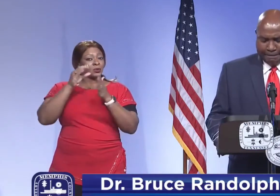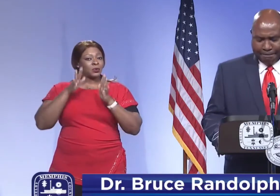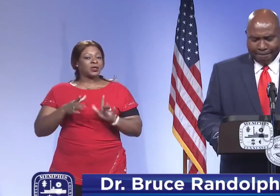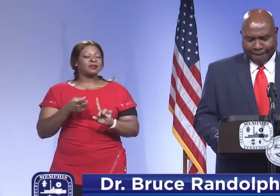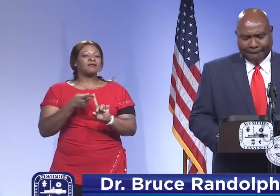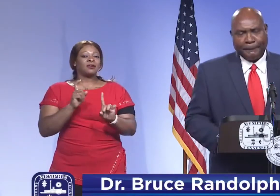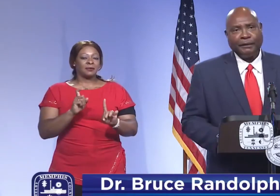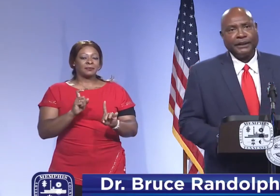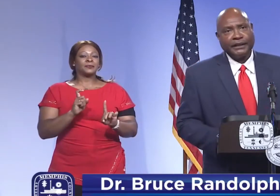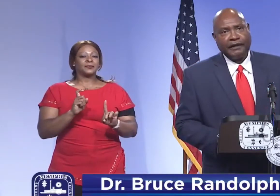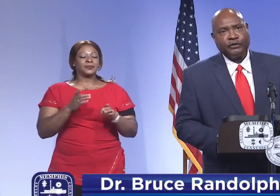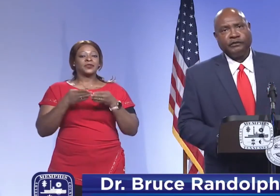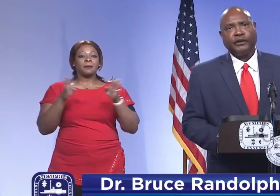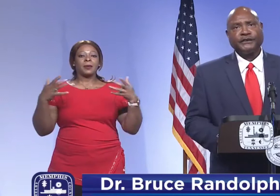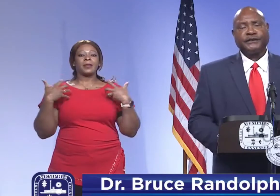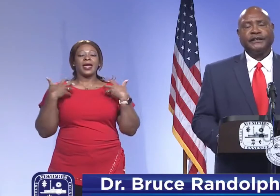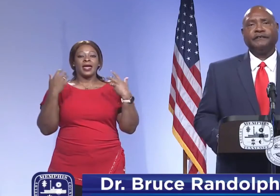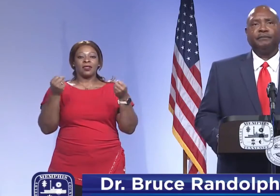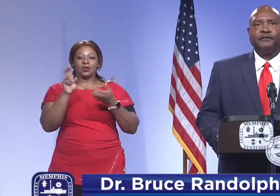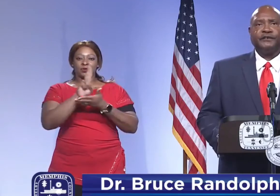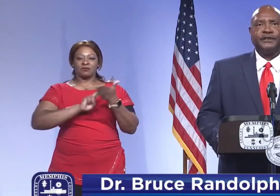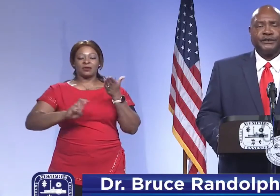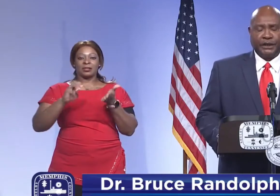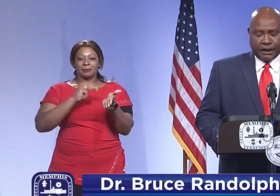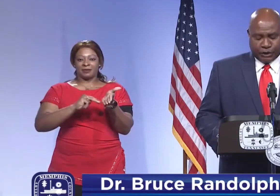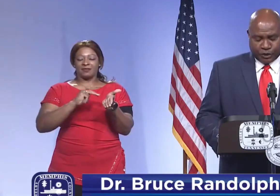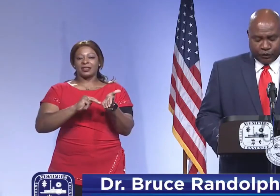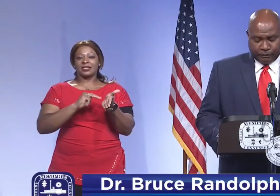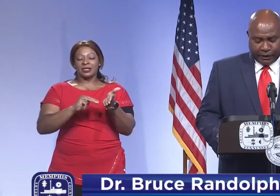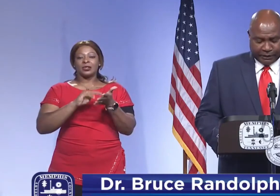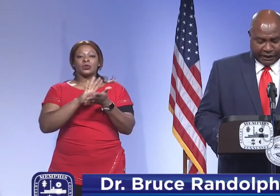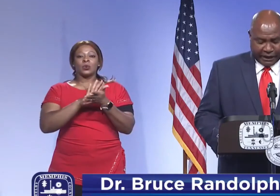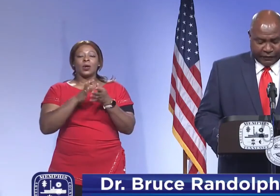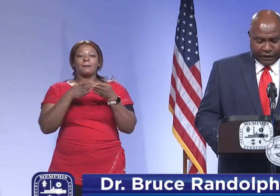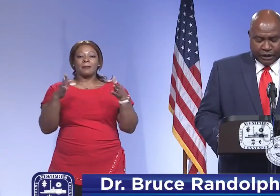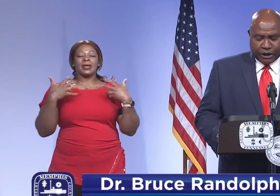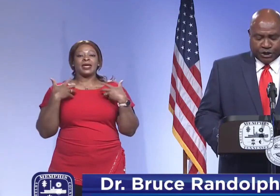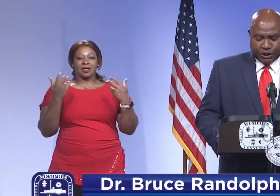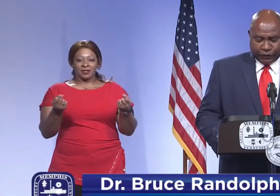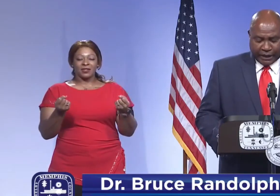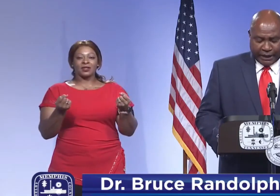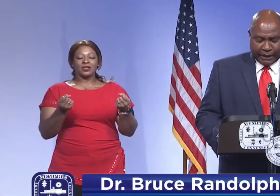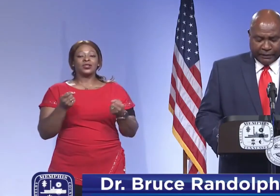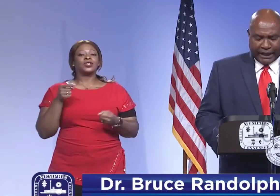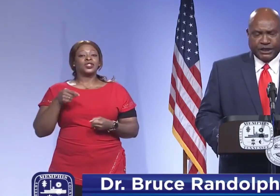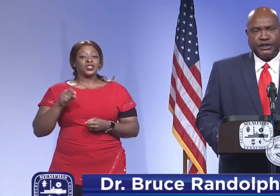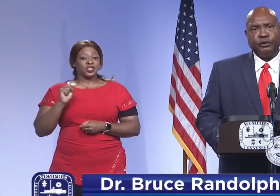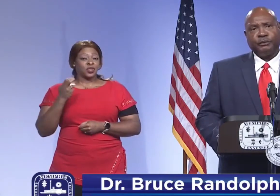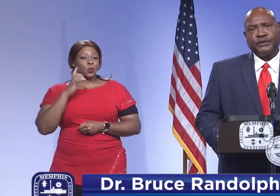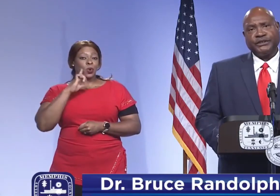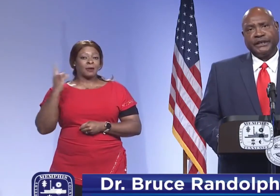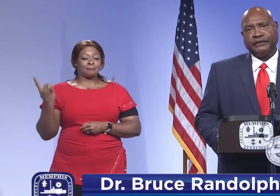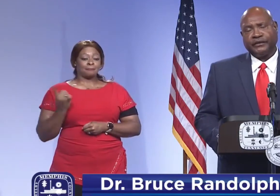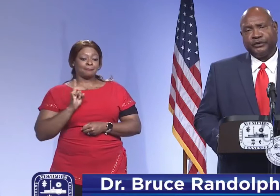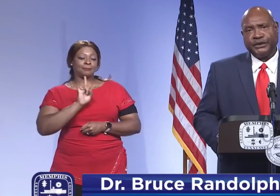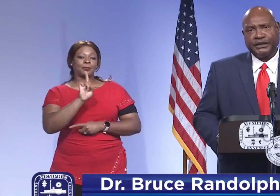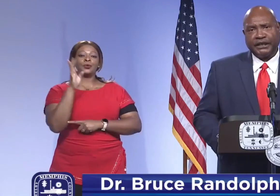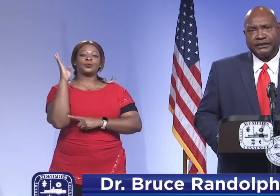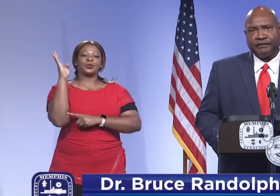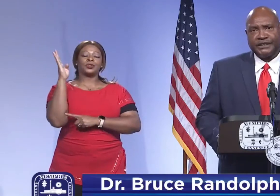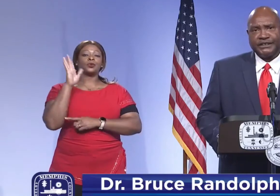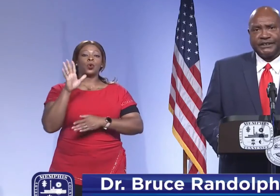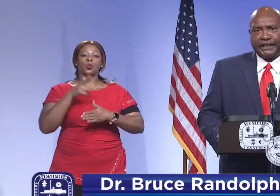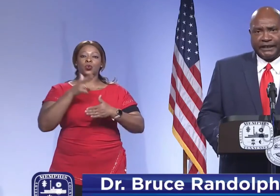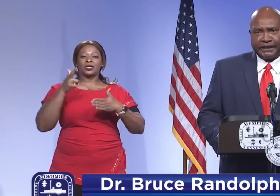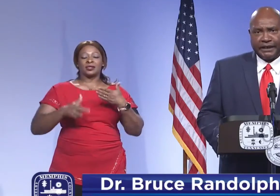the Public Health University of Memphis School of Public Health. She will come and she will present the results